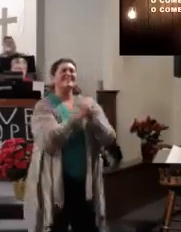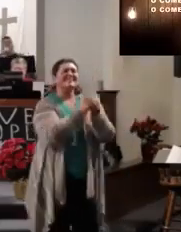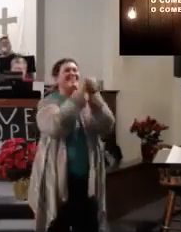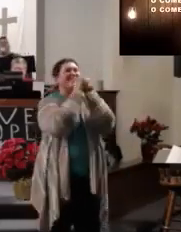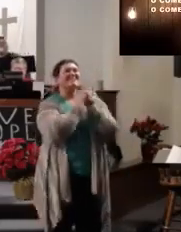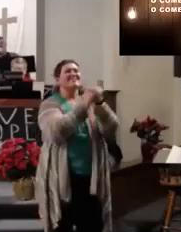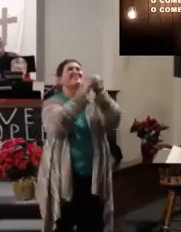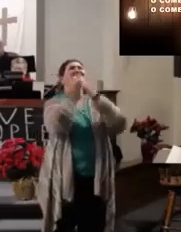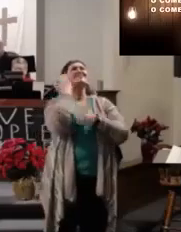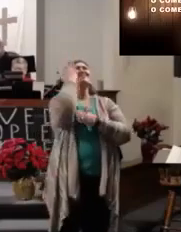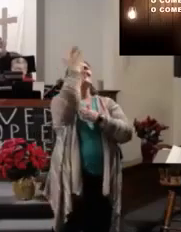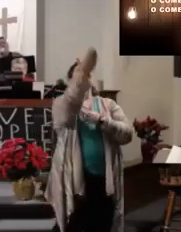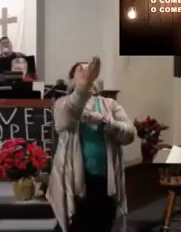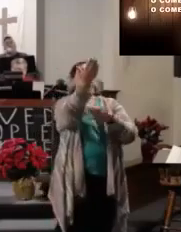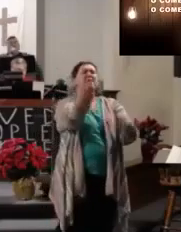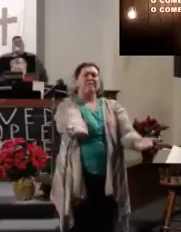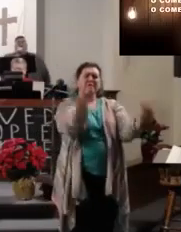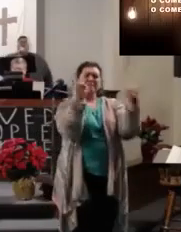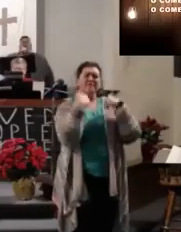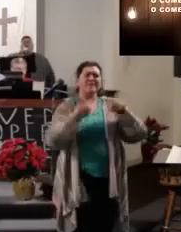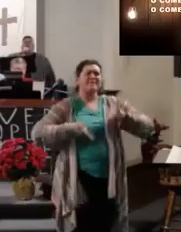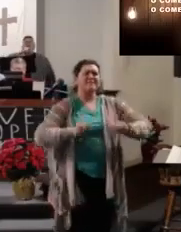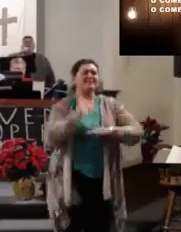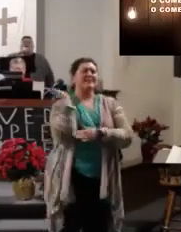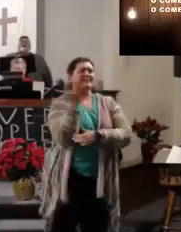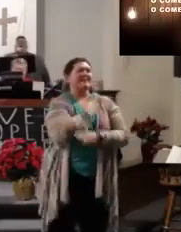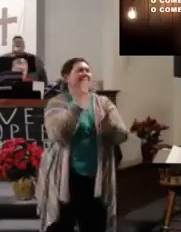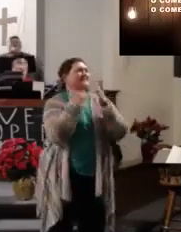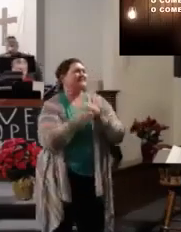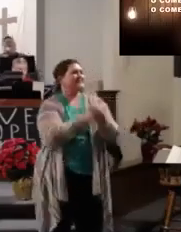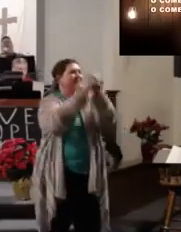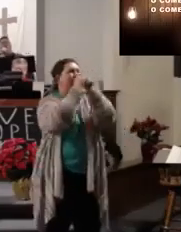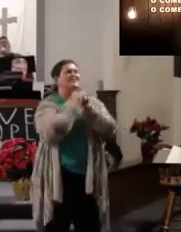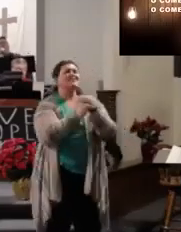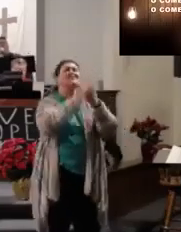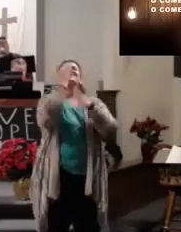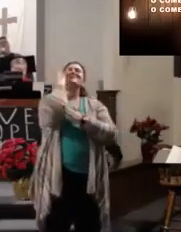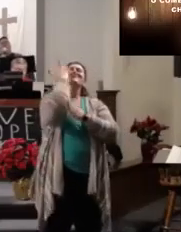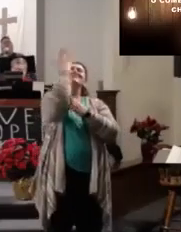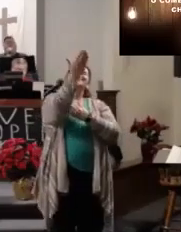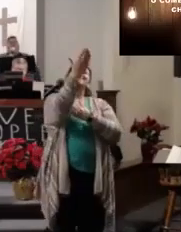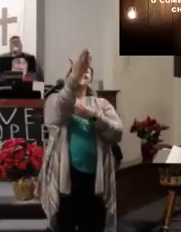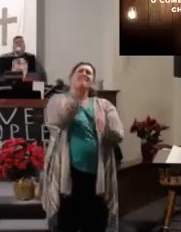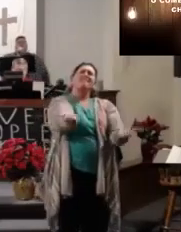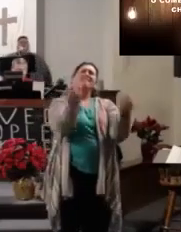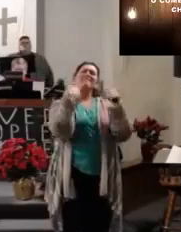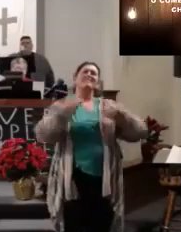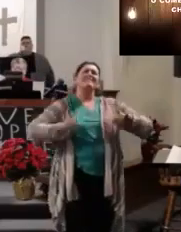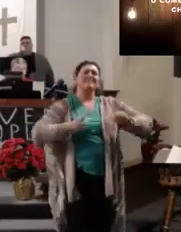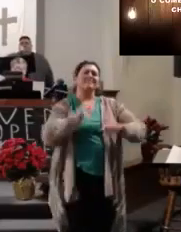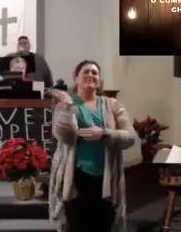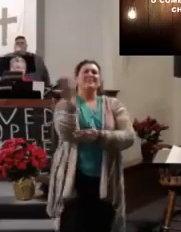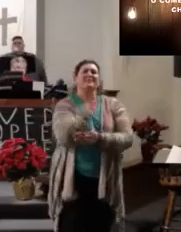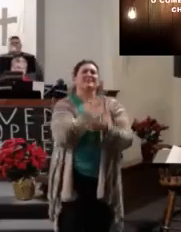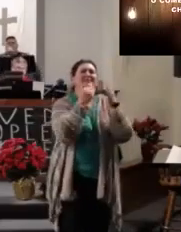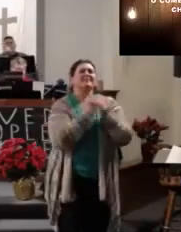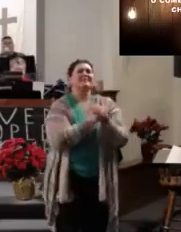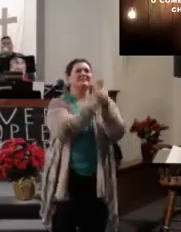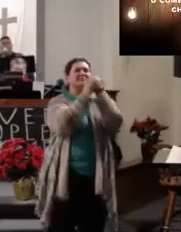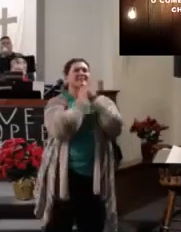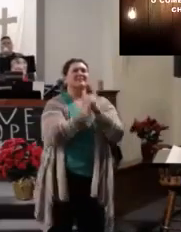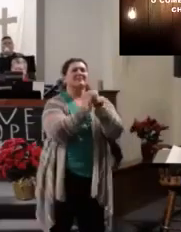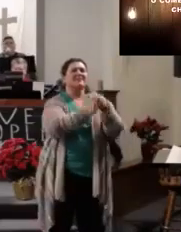us adore him. Oh, come, let us adore him. Oh, come, let